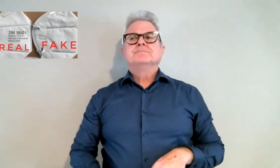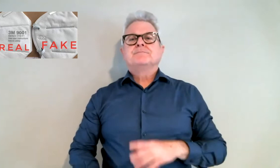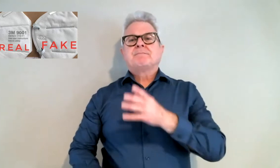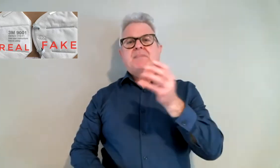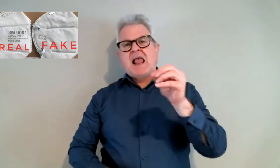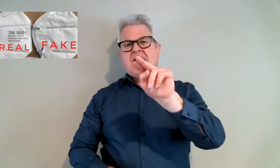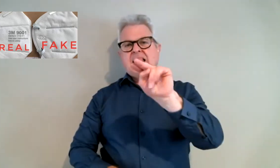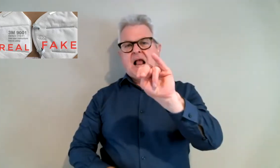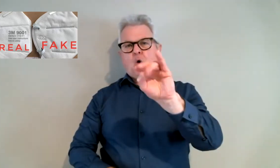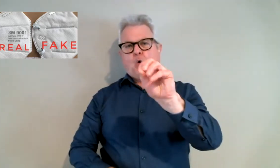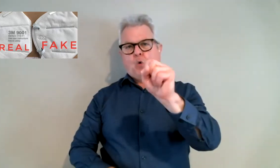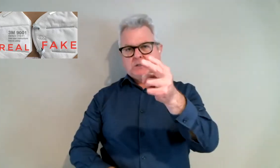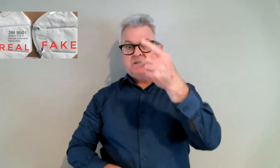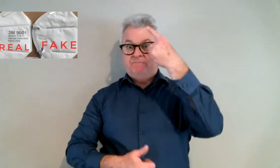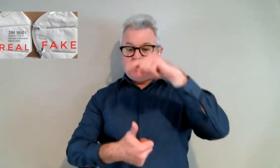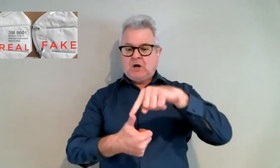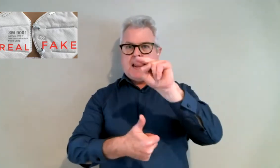KN95, or a KF94.